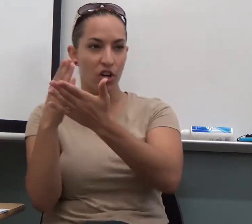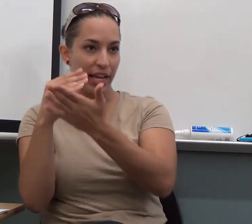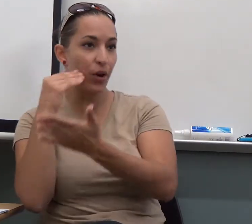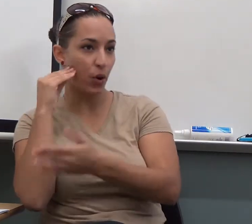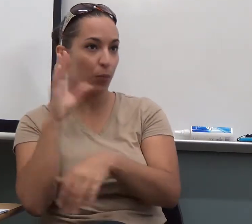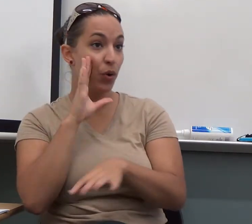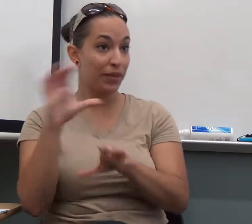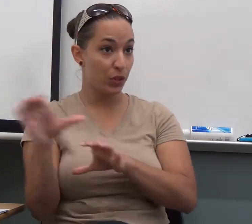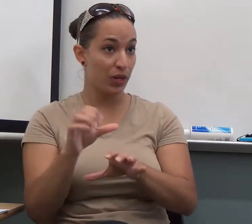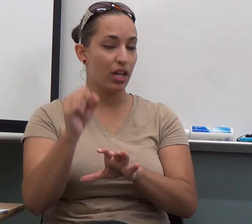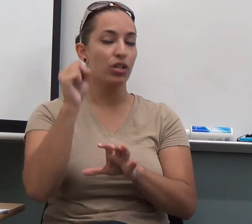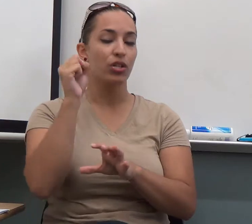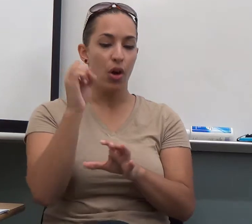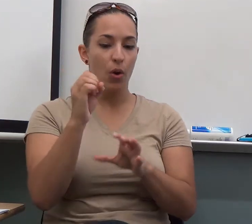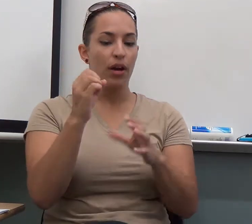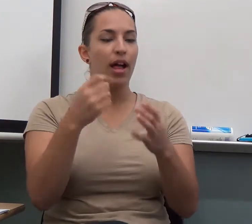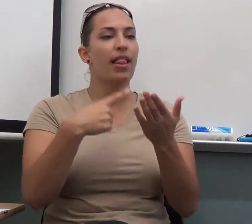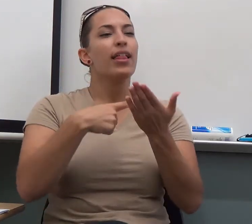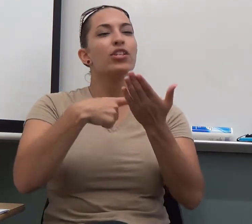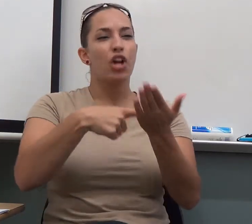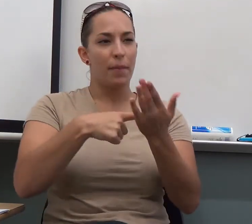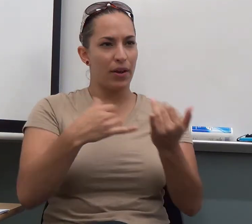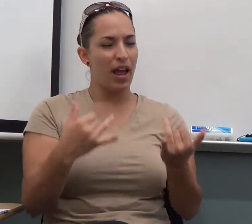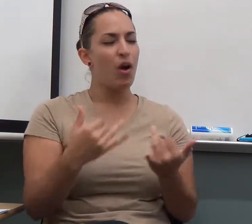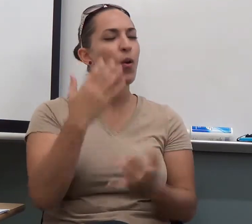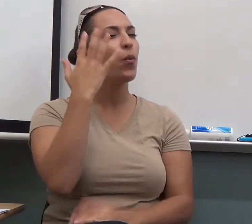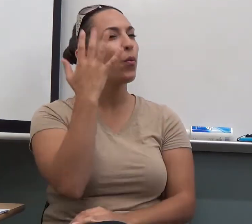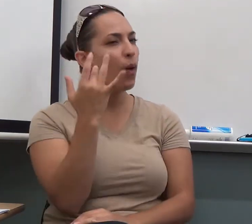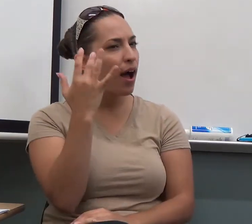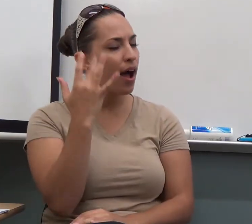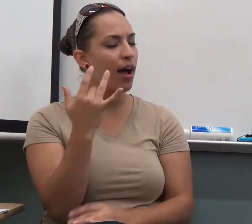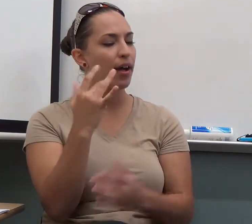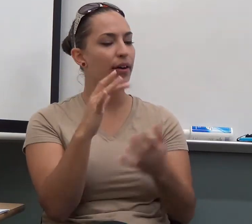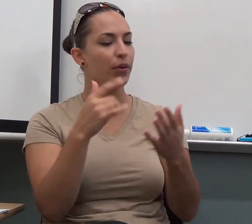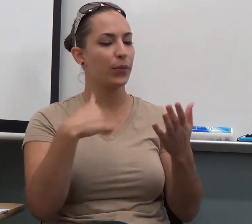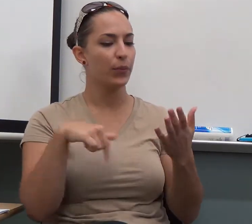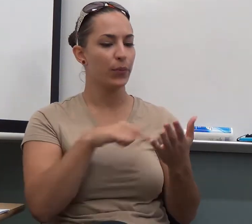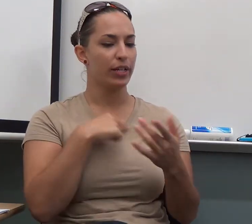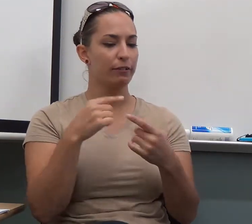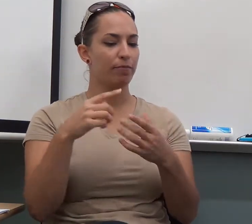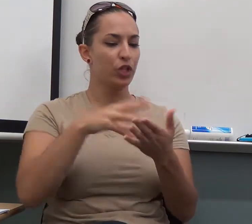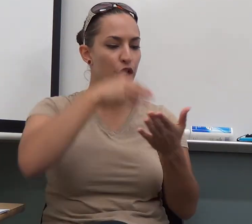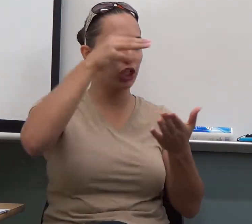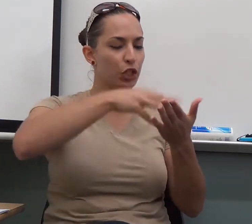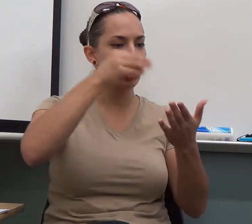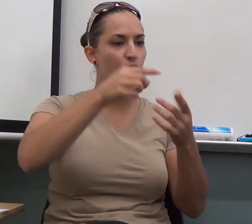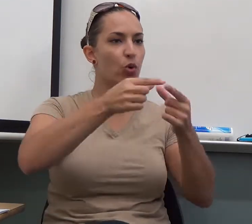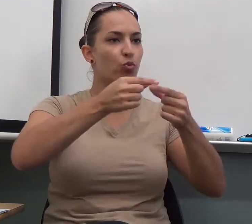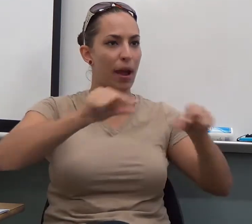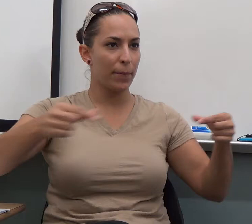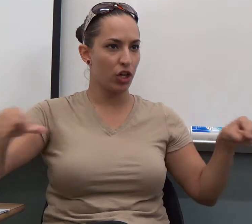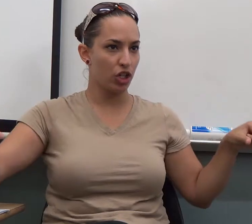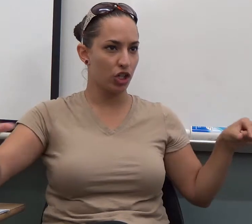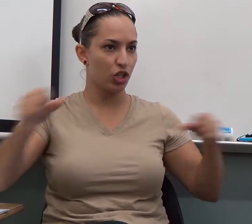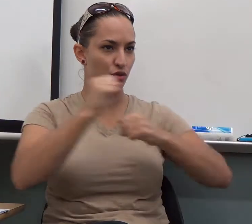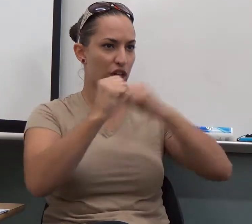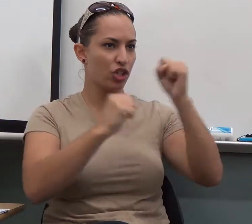let's talk about why we learned grammatical structure, grammar, okay? Why did we learn about